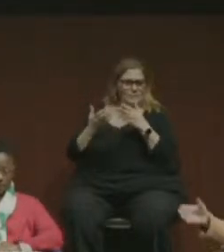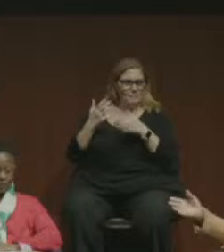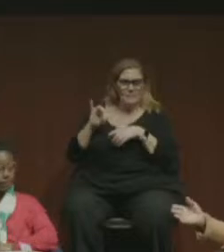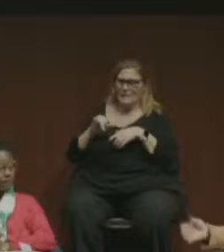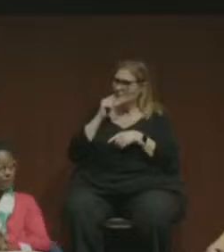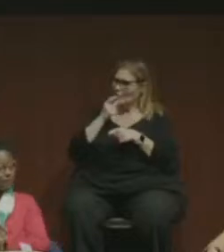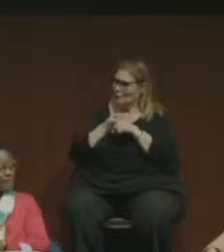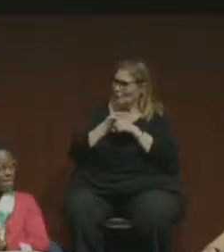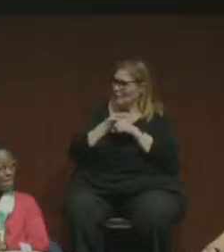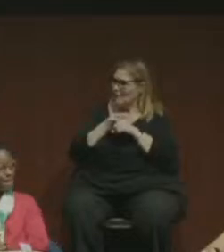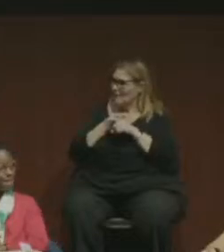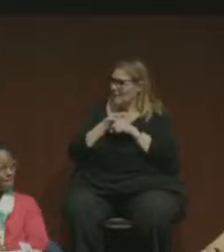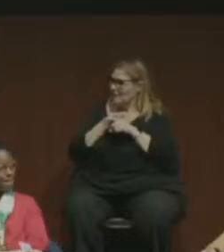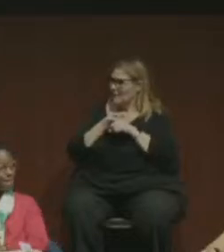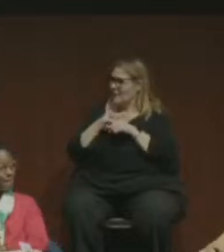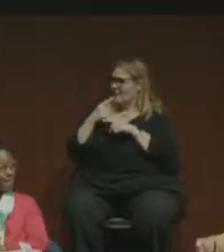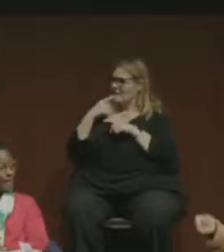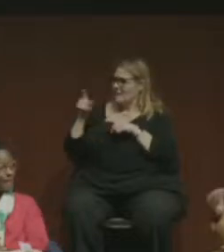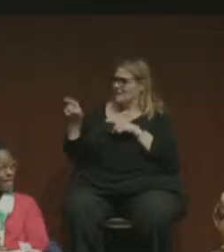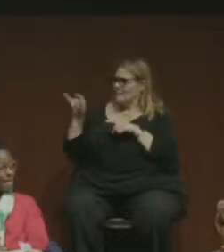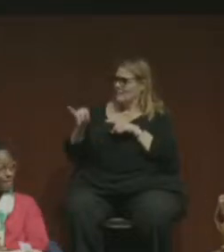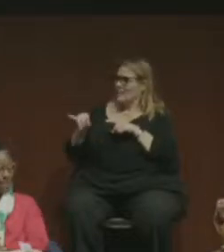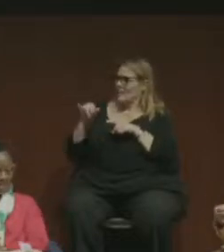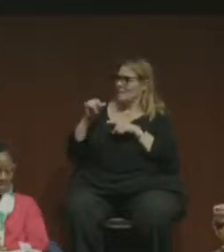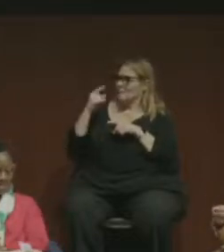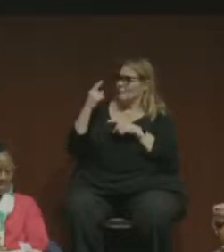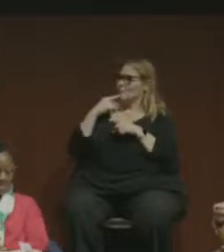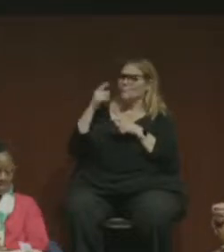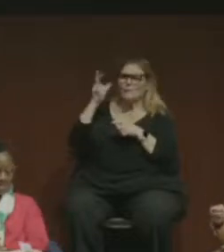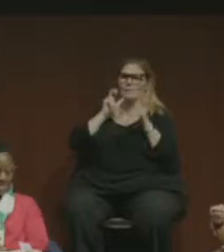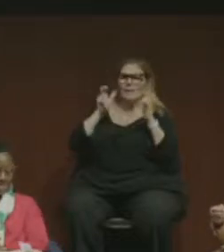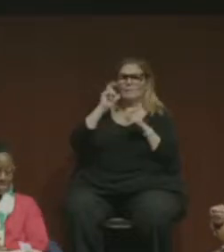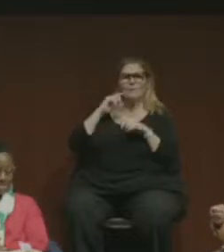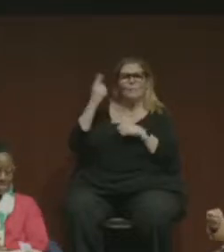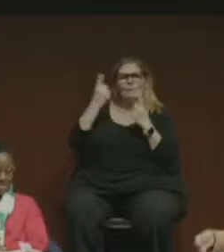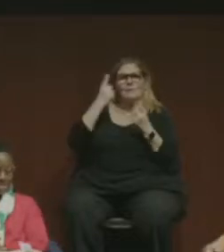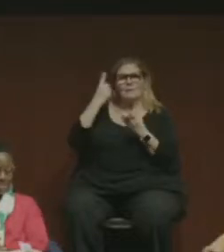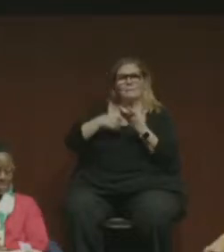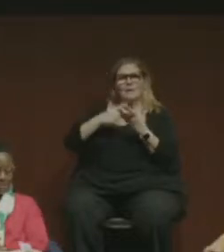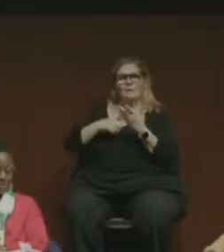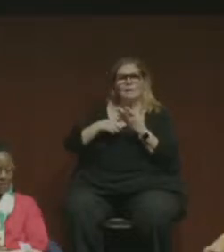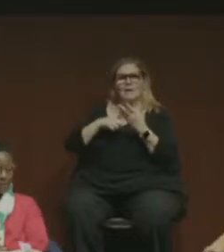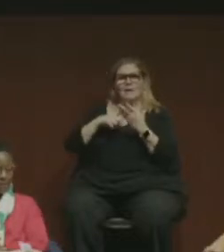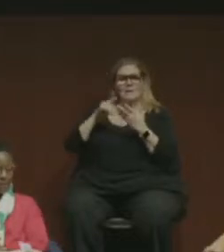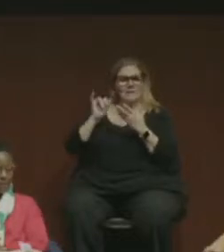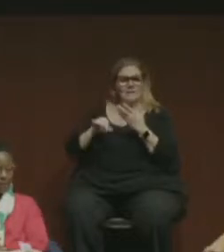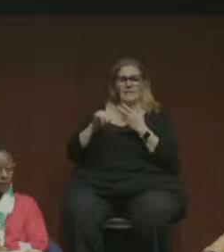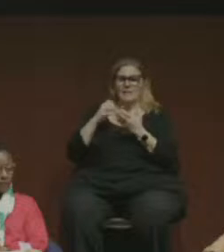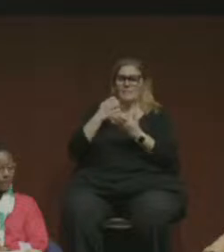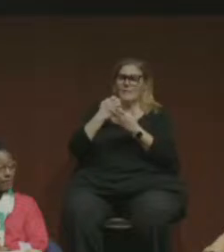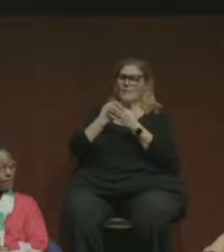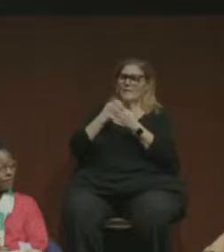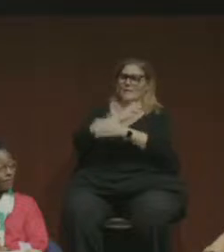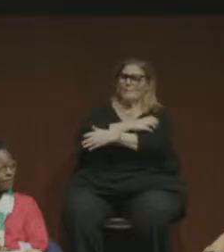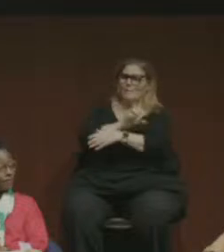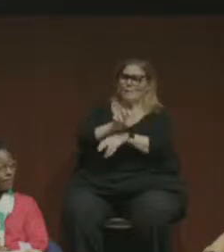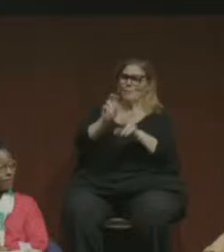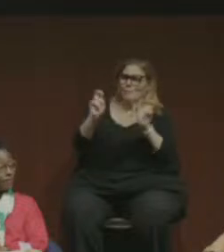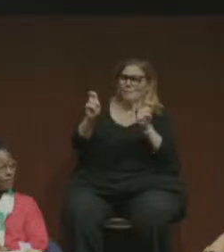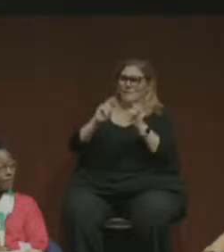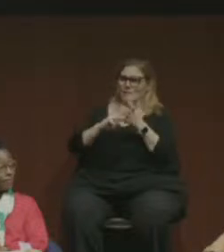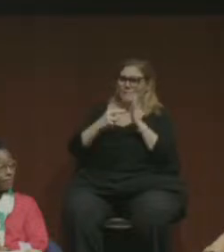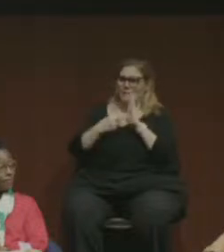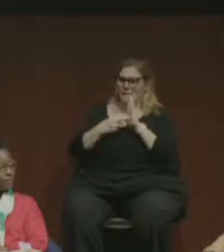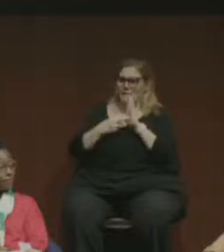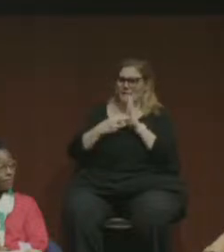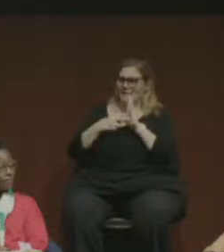right. Maybe it is more like emancipatory futures, because what I'm hearing when we think about the framing of economic empowerment is the lessons